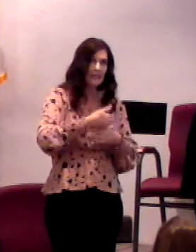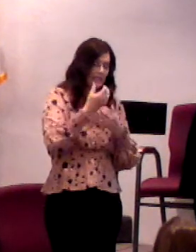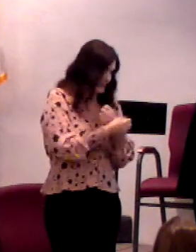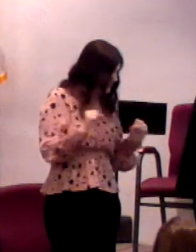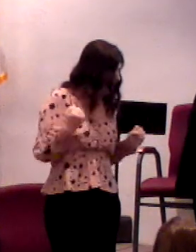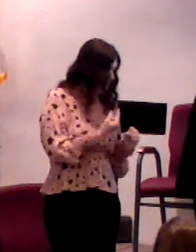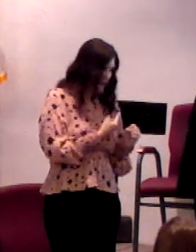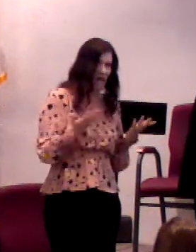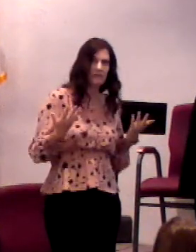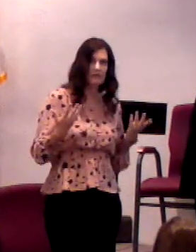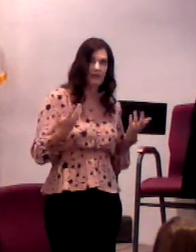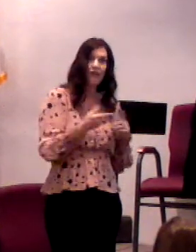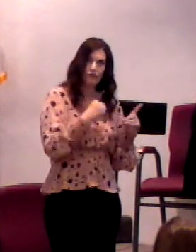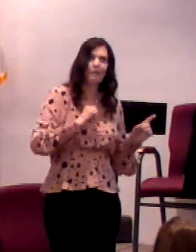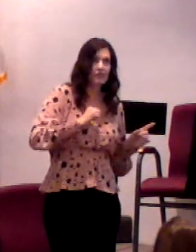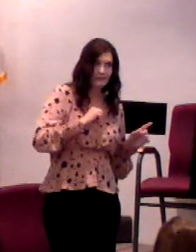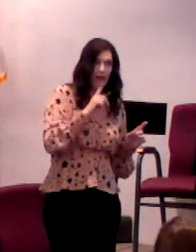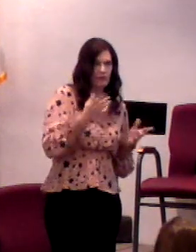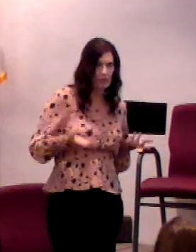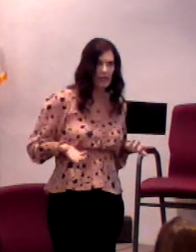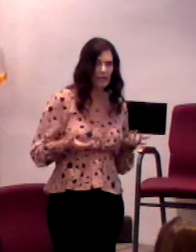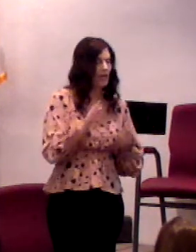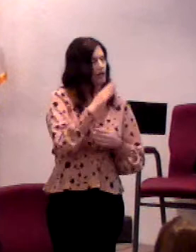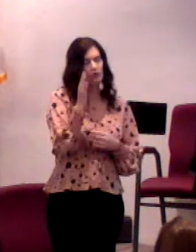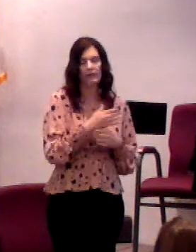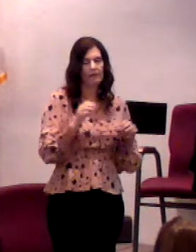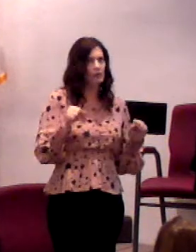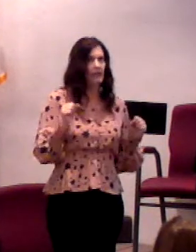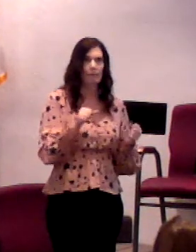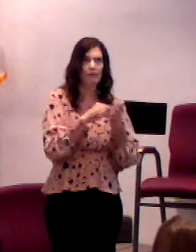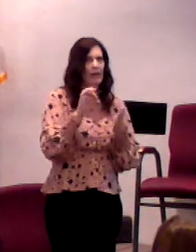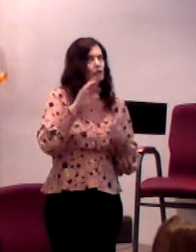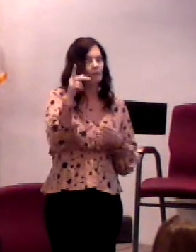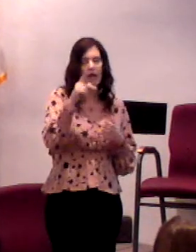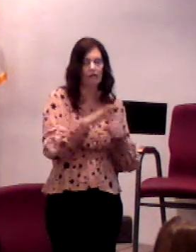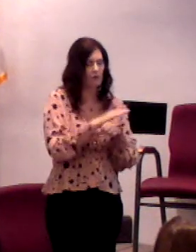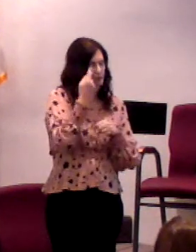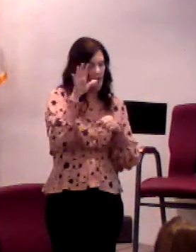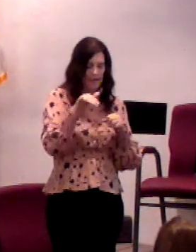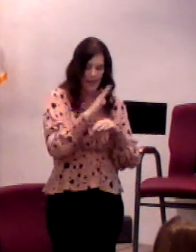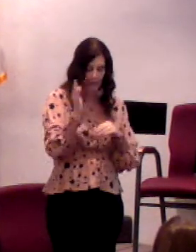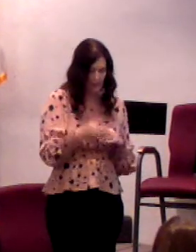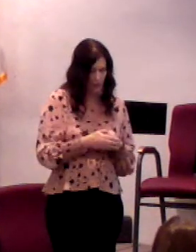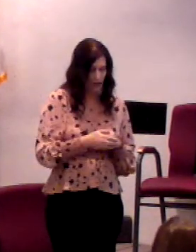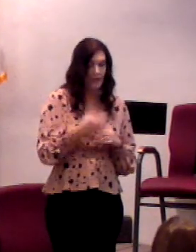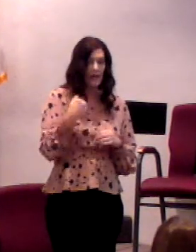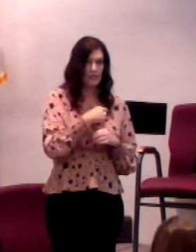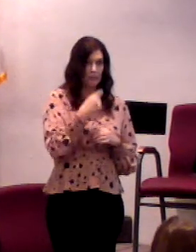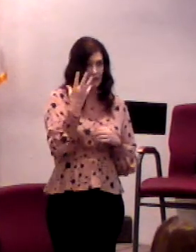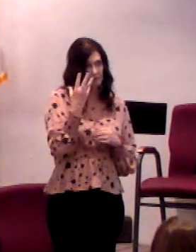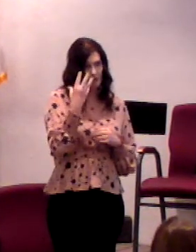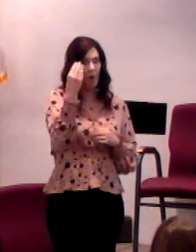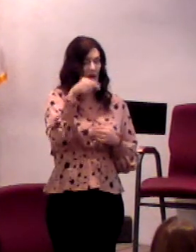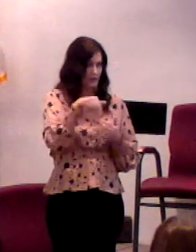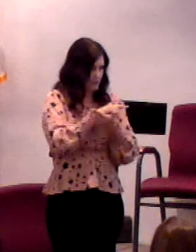Actually, to save us from ourselves, and we'll never be able to repay you fully for that. Lord, as we go out this week, we just ask